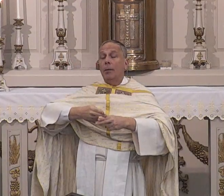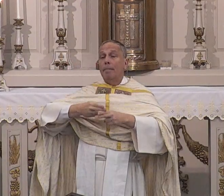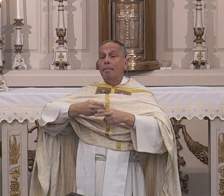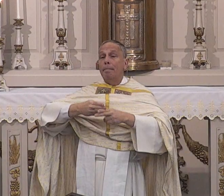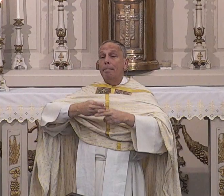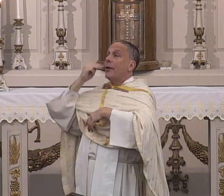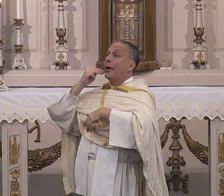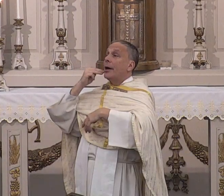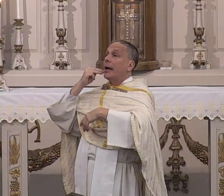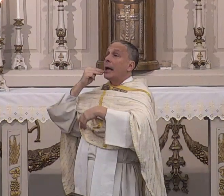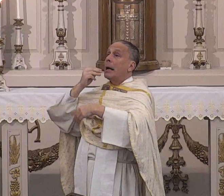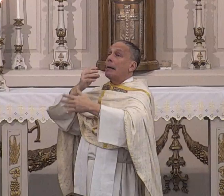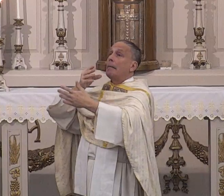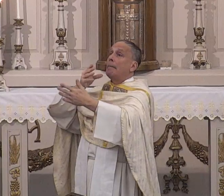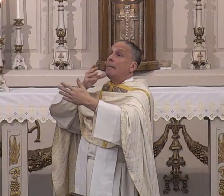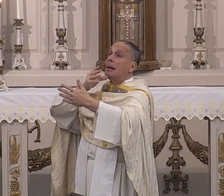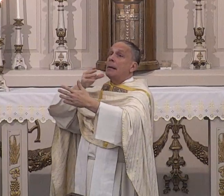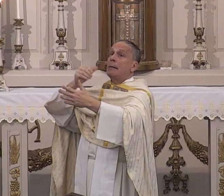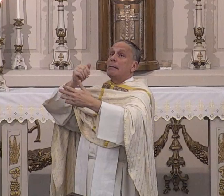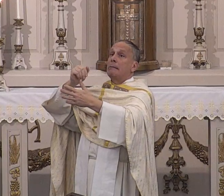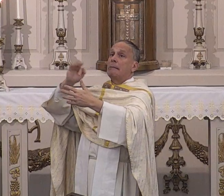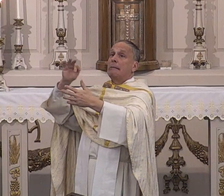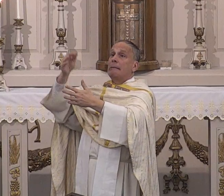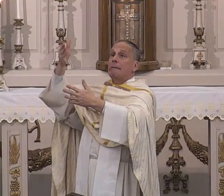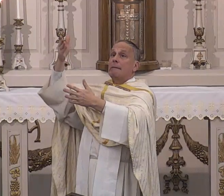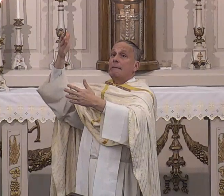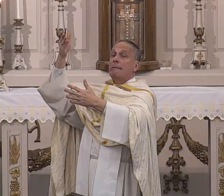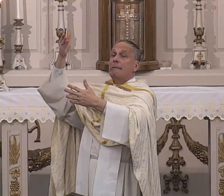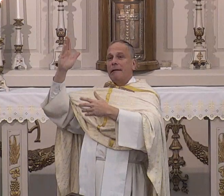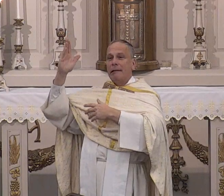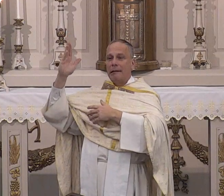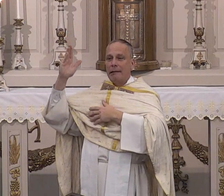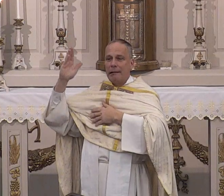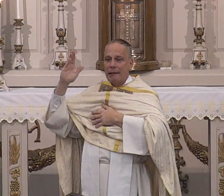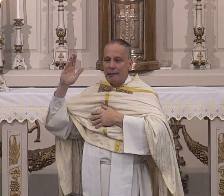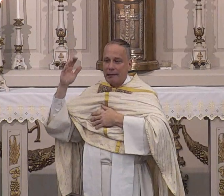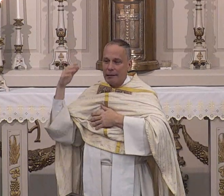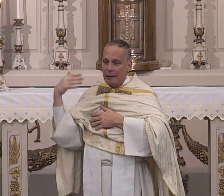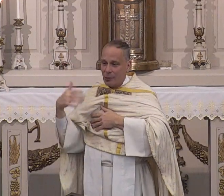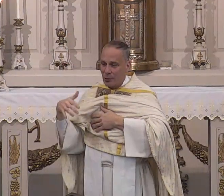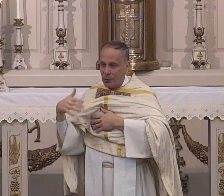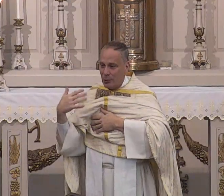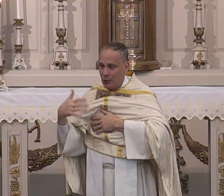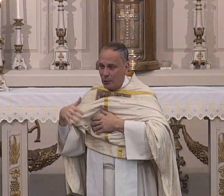Today's a feast day called Mary, the Mother of God.